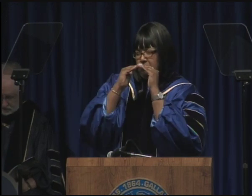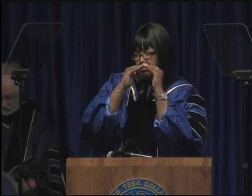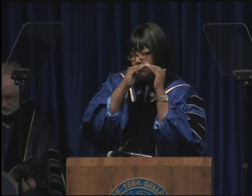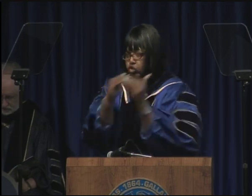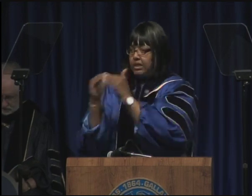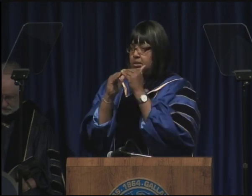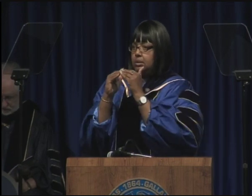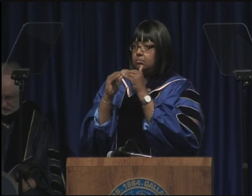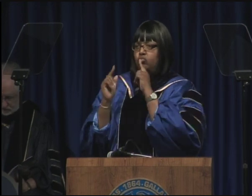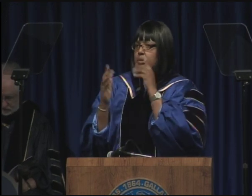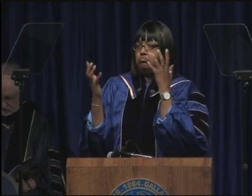social justice.